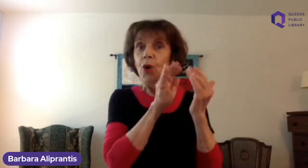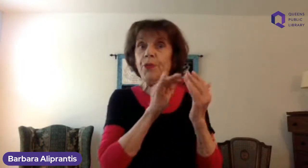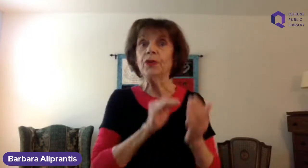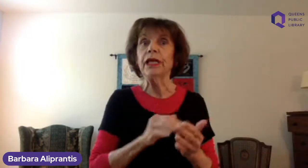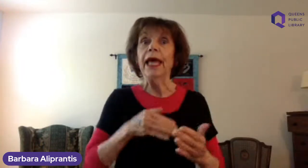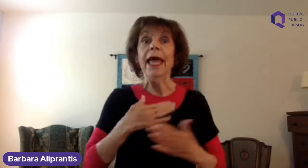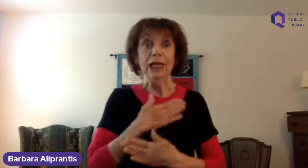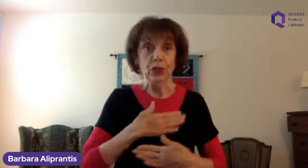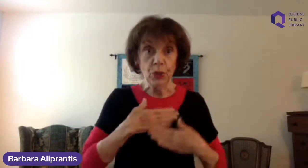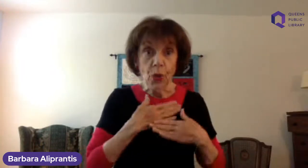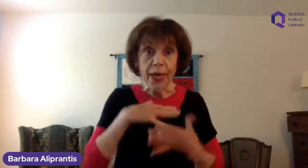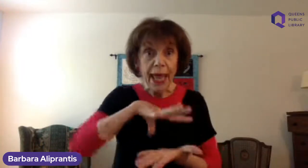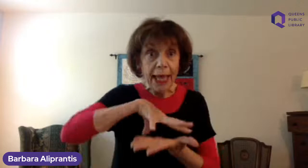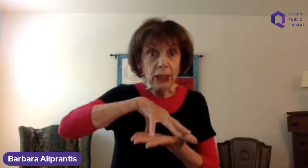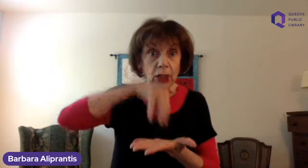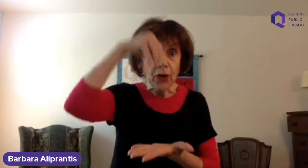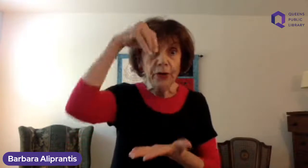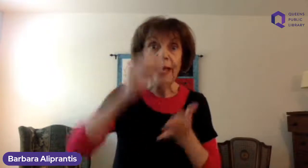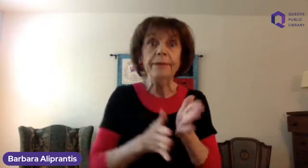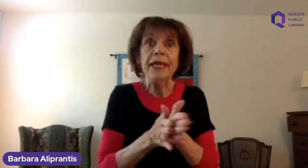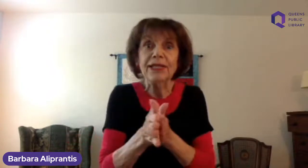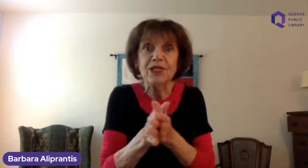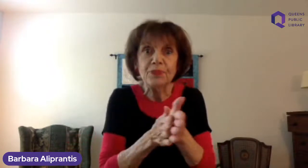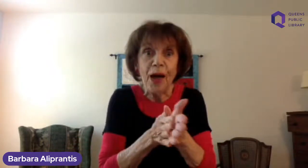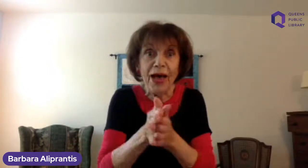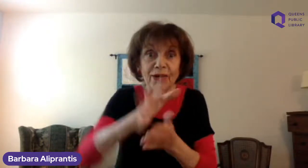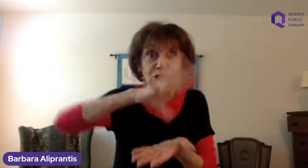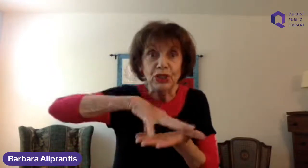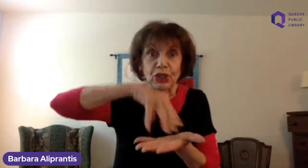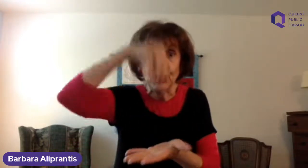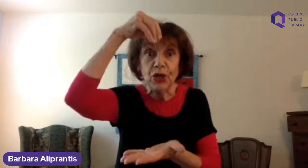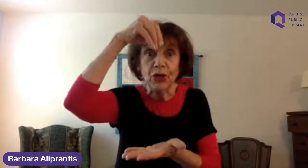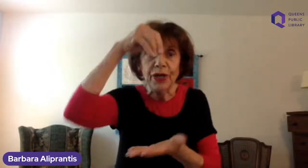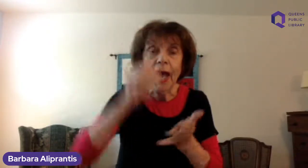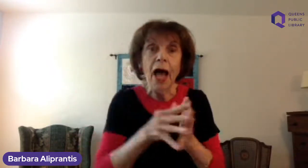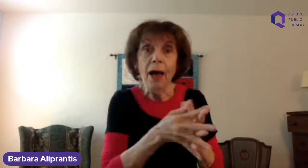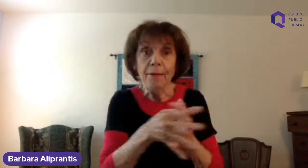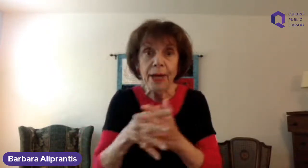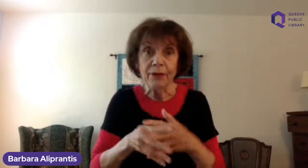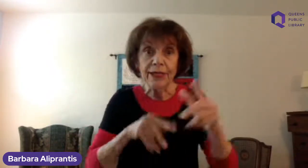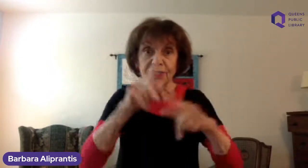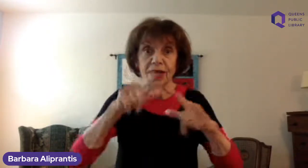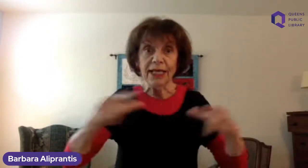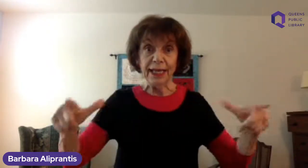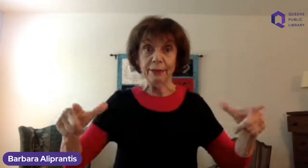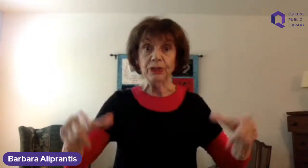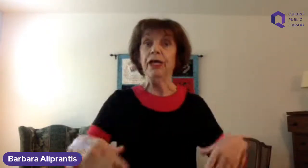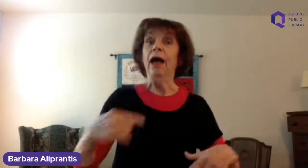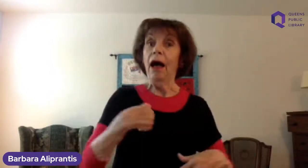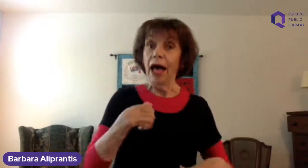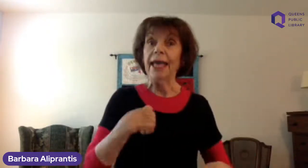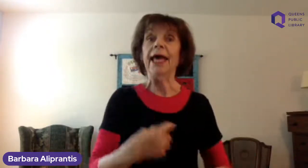hope you'll enjoy and learn and be inspired to learn American Sign Language. I am